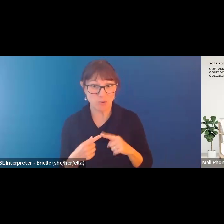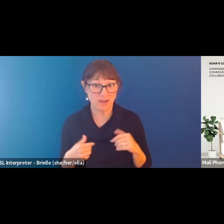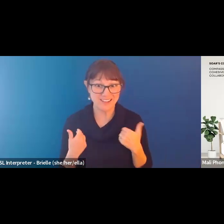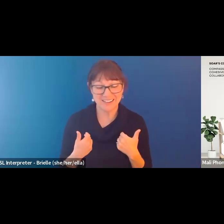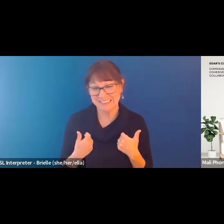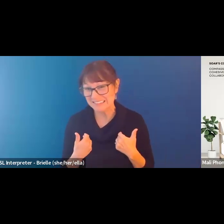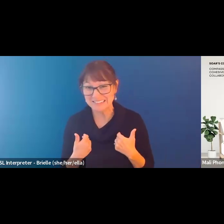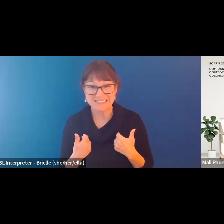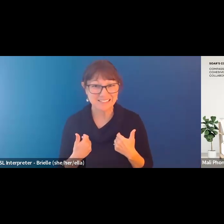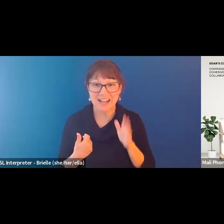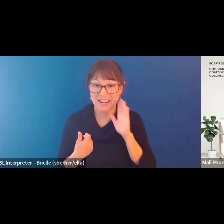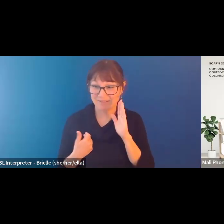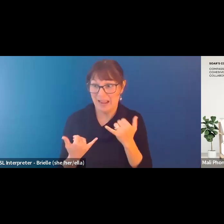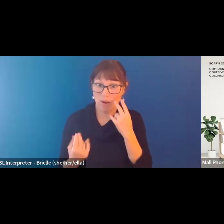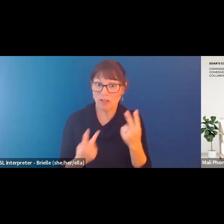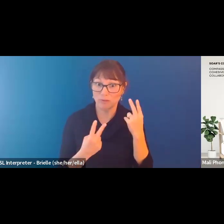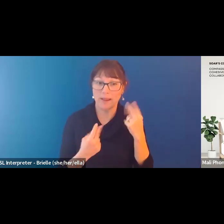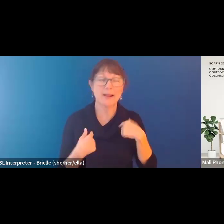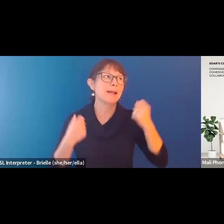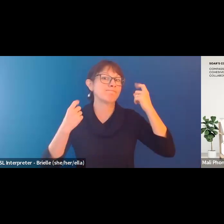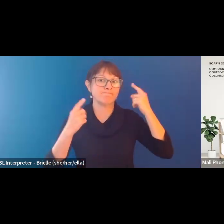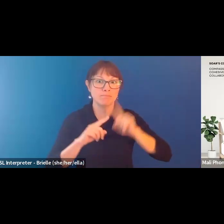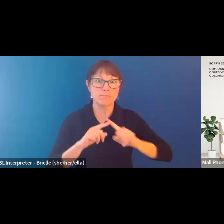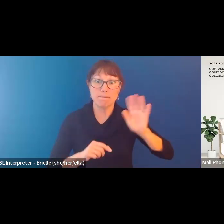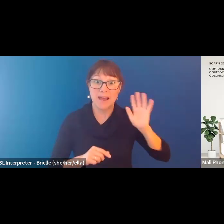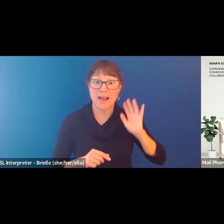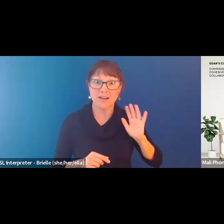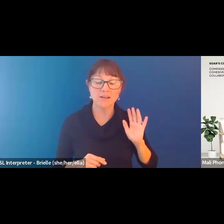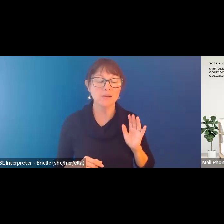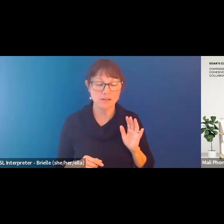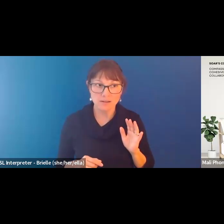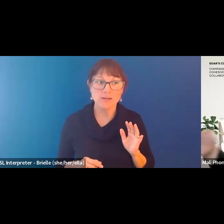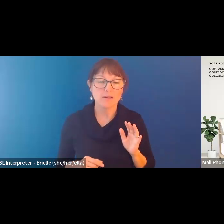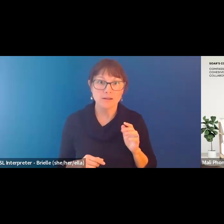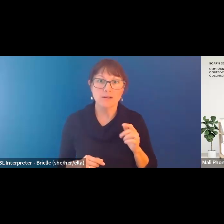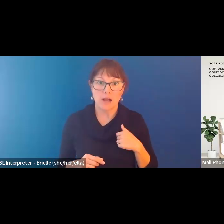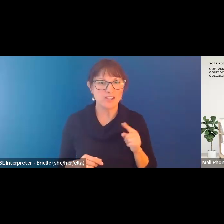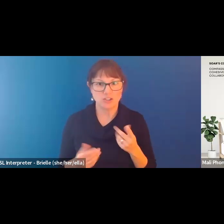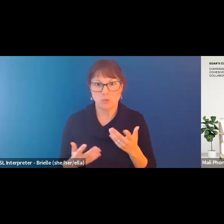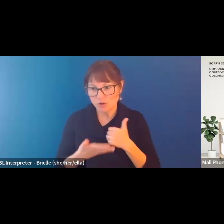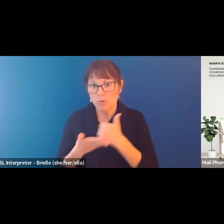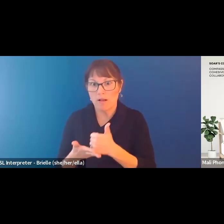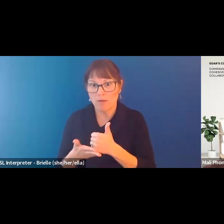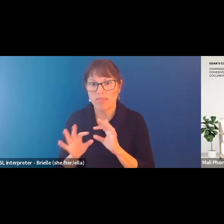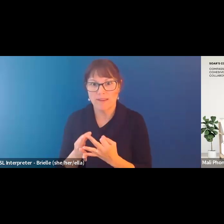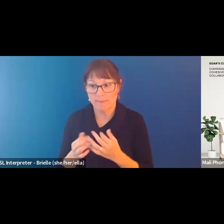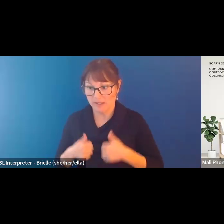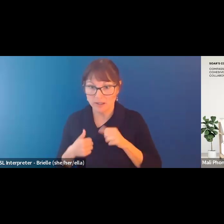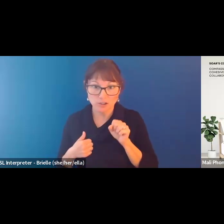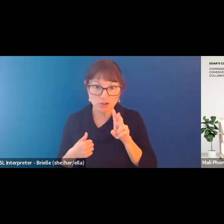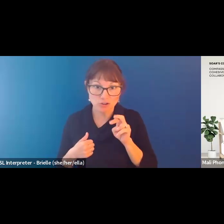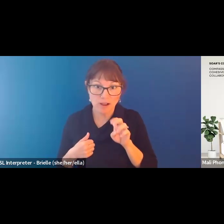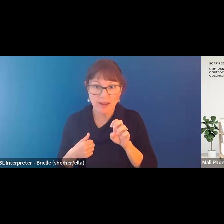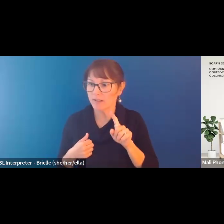age. I know this now, but back then it was simply striving to move us beyond survival.